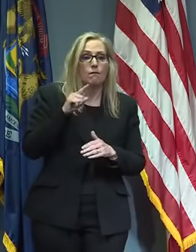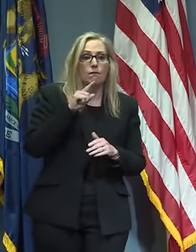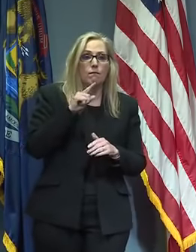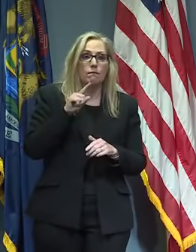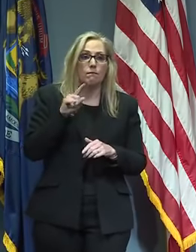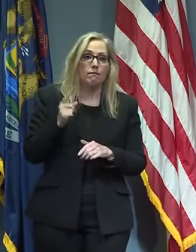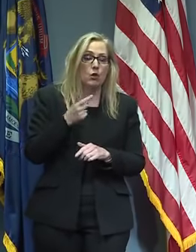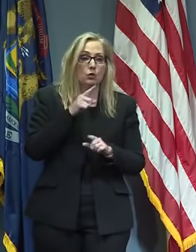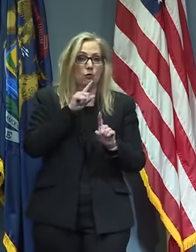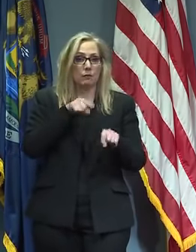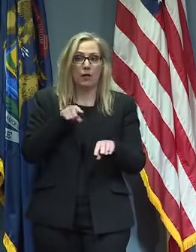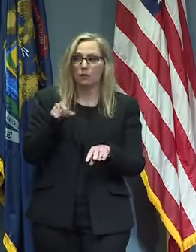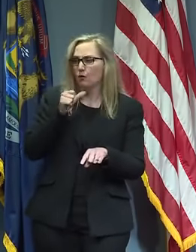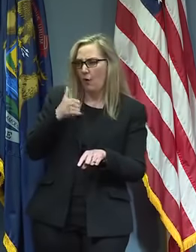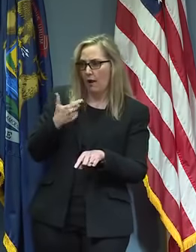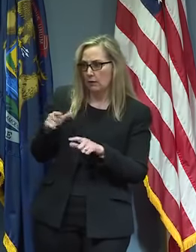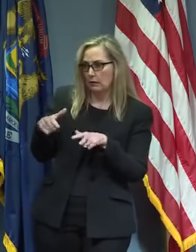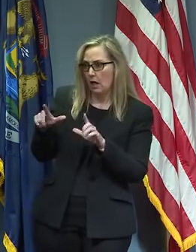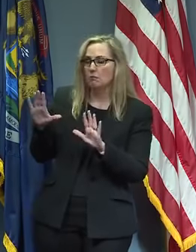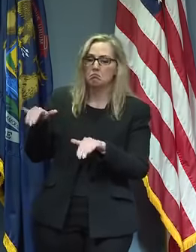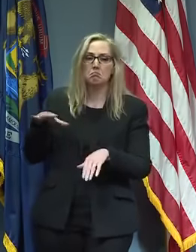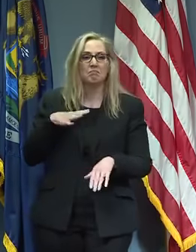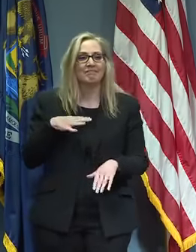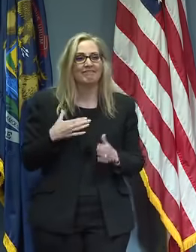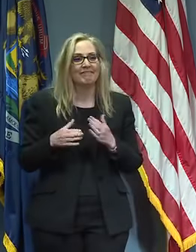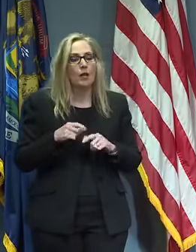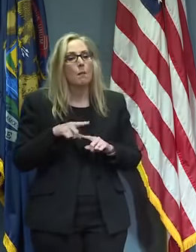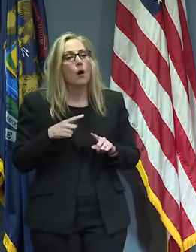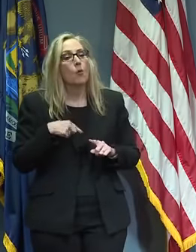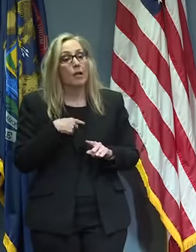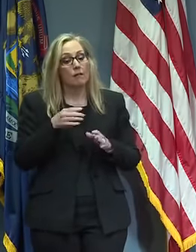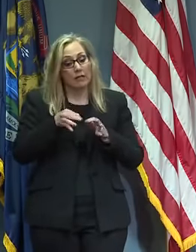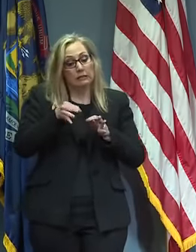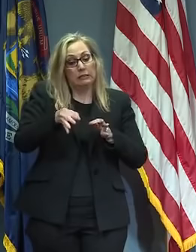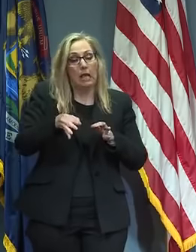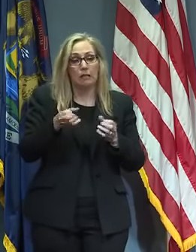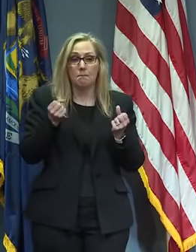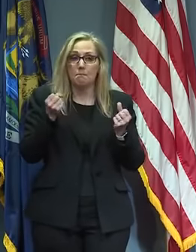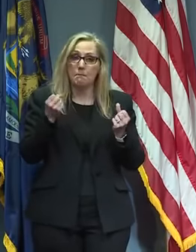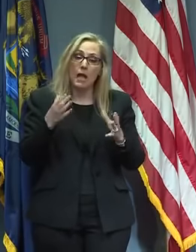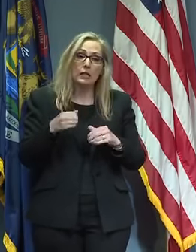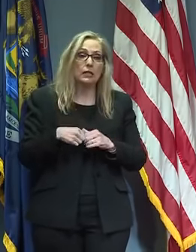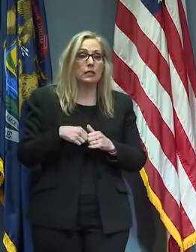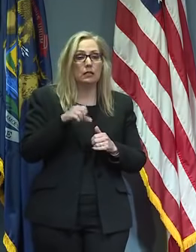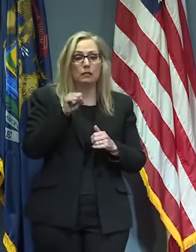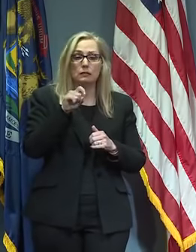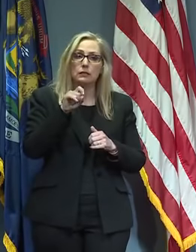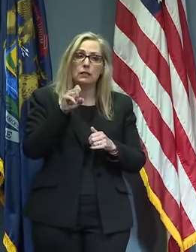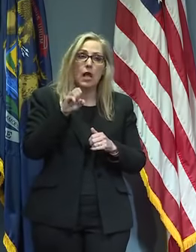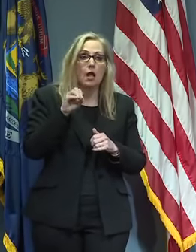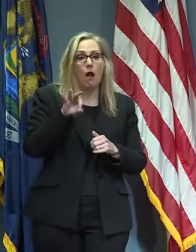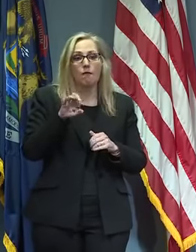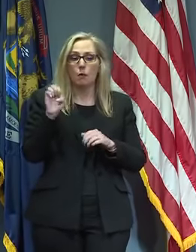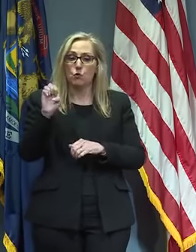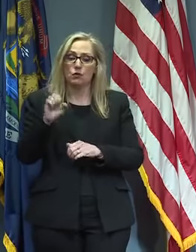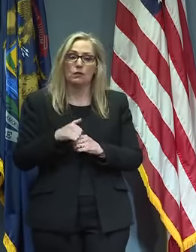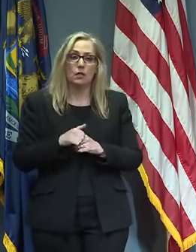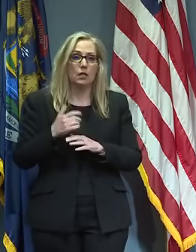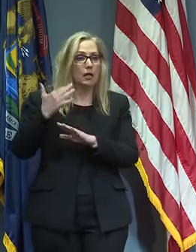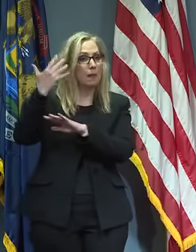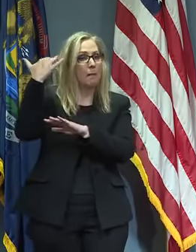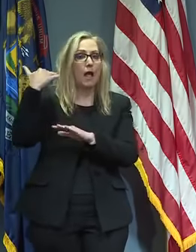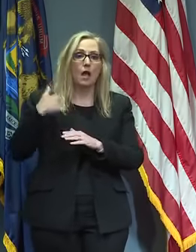have it? Okay, so we have, we've extended many states of emergency in years